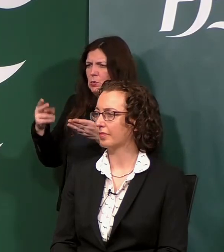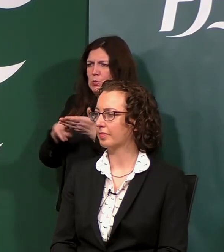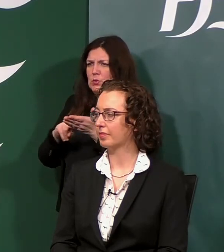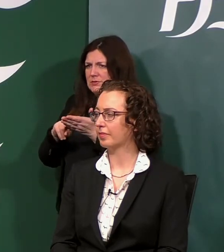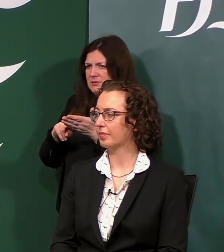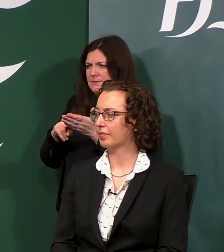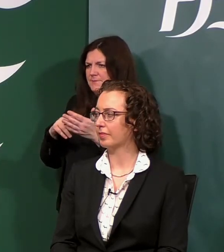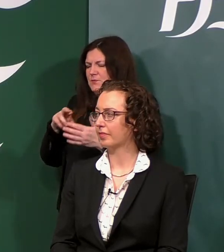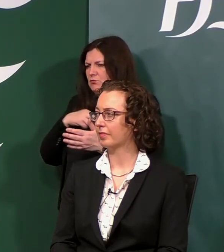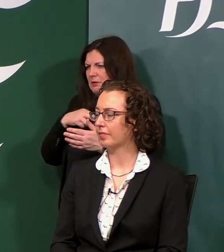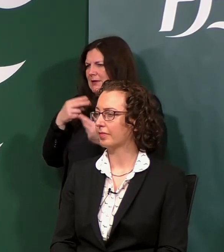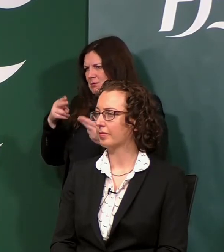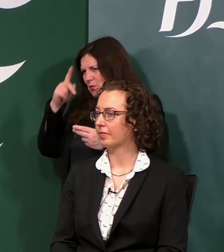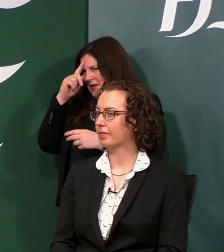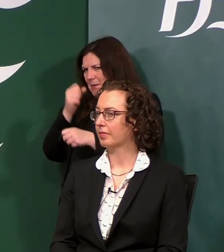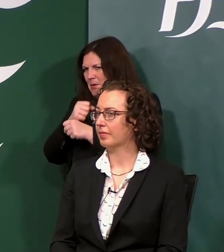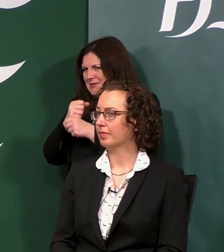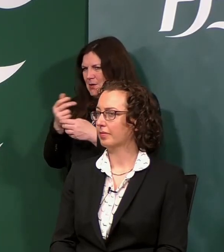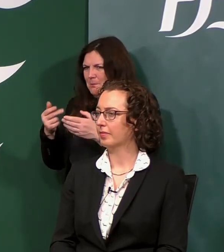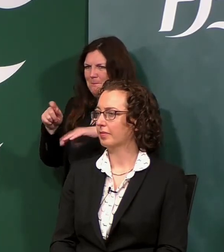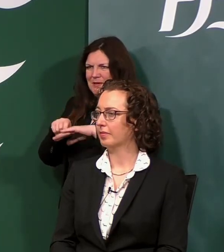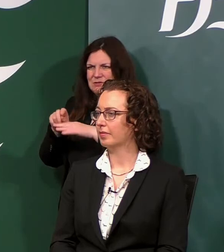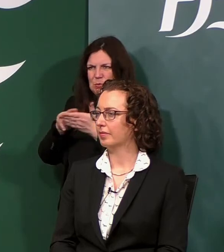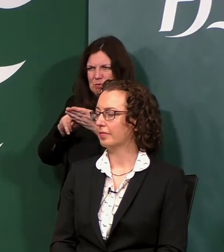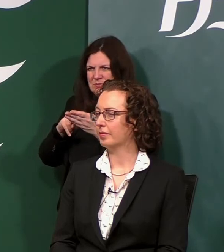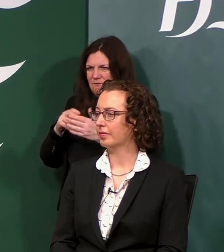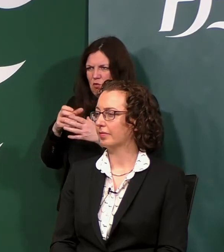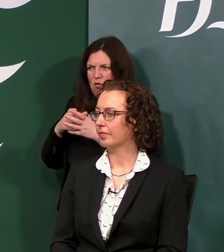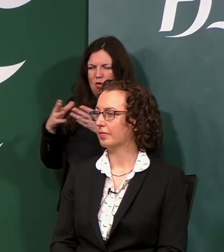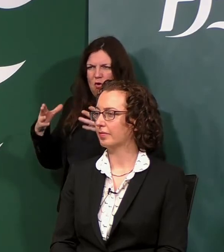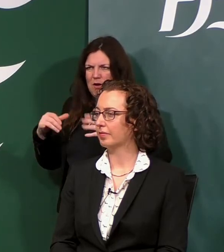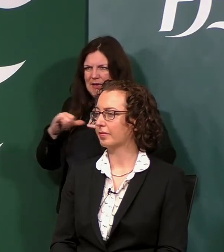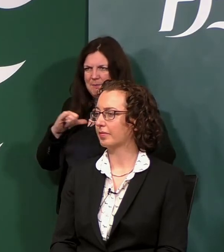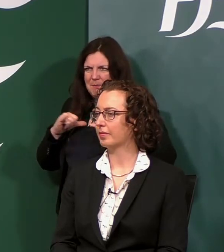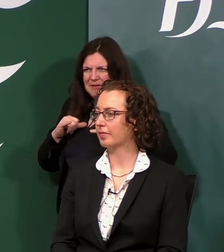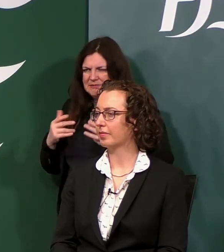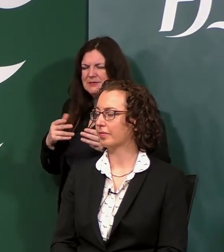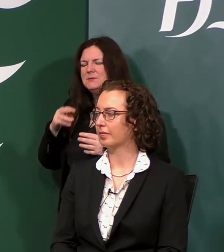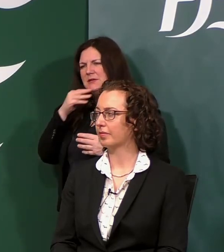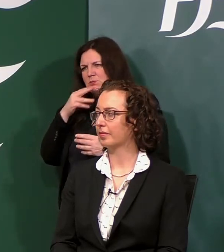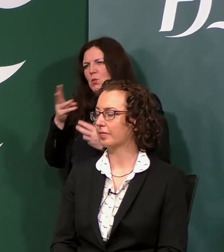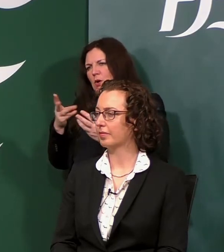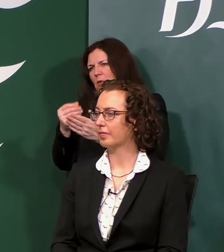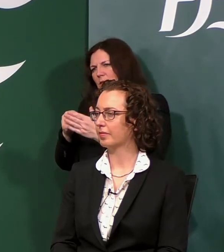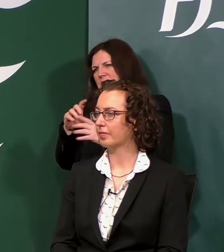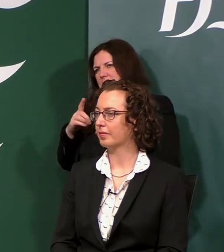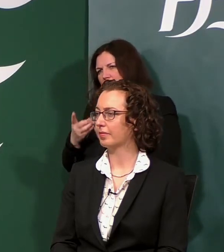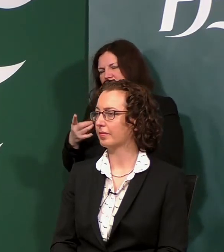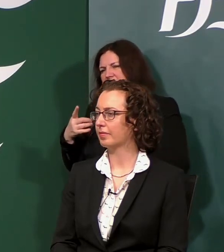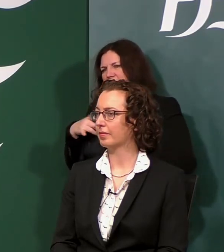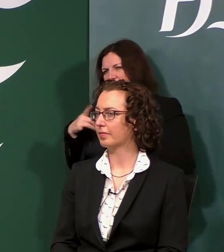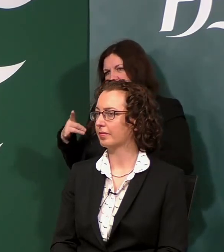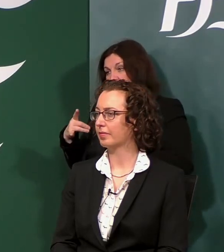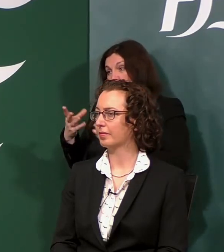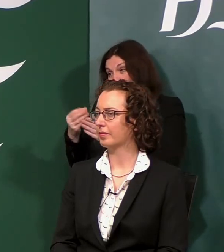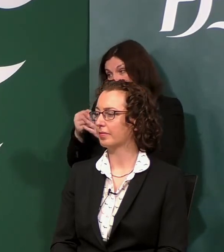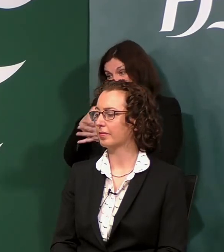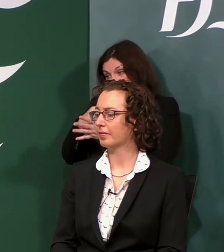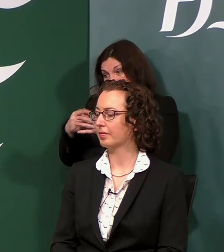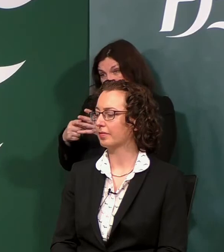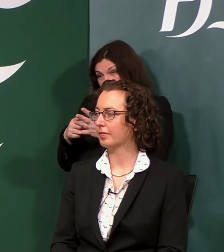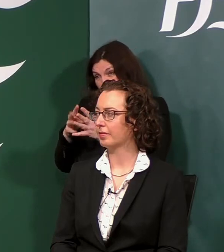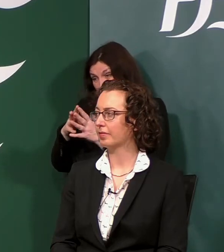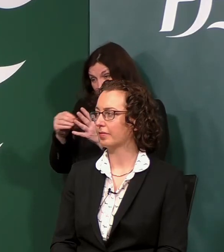across all your testing capability. So at the moment, we're working through that with the Department of Health as well in relation to some of the modelling Colin said. But we know what